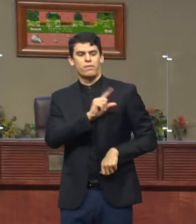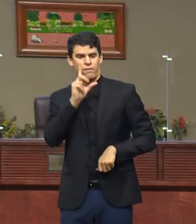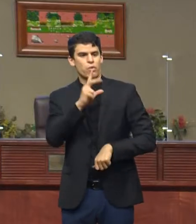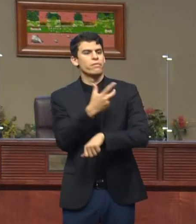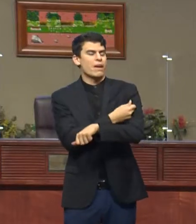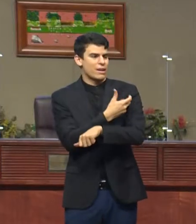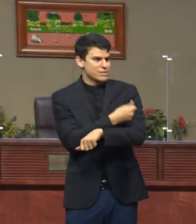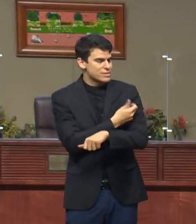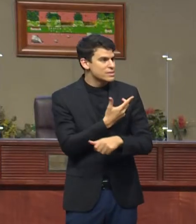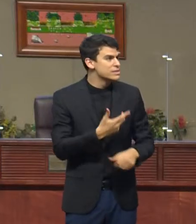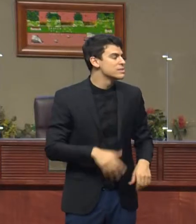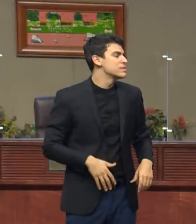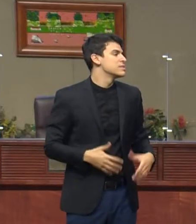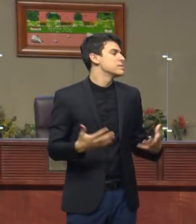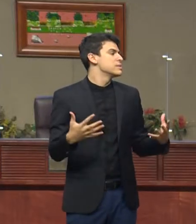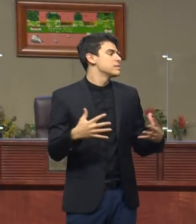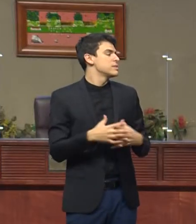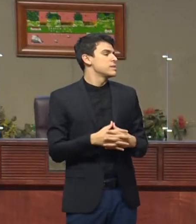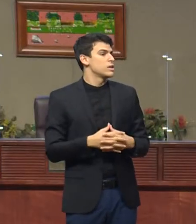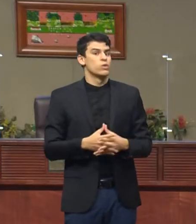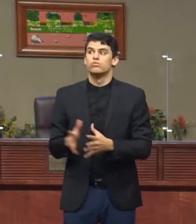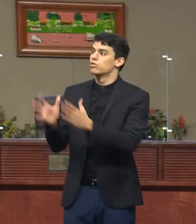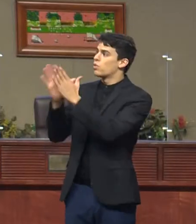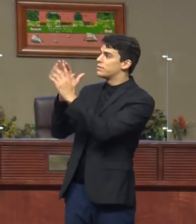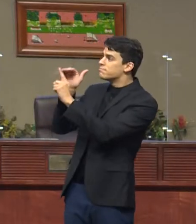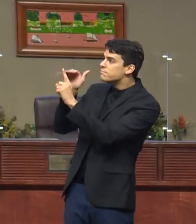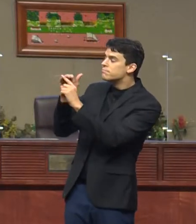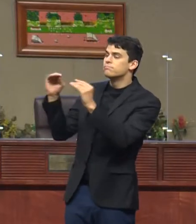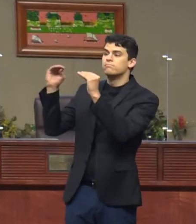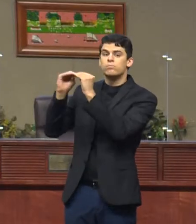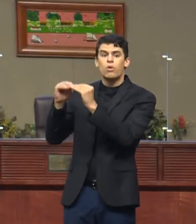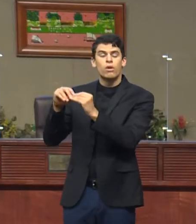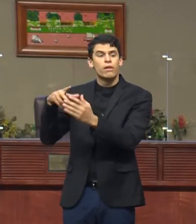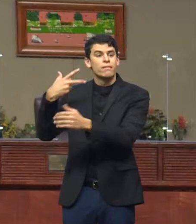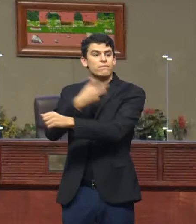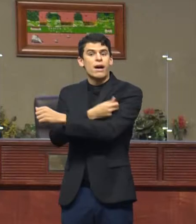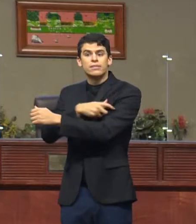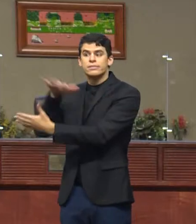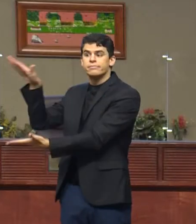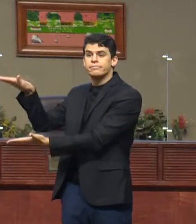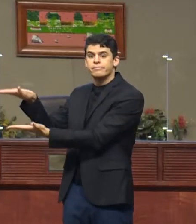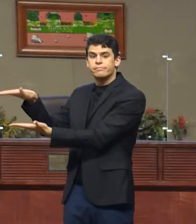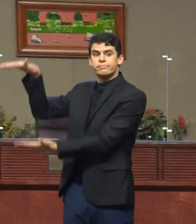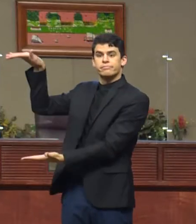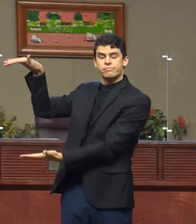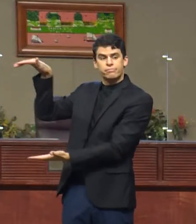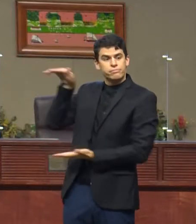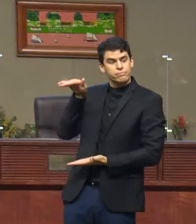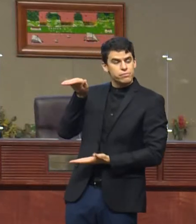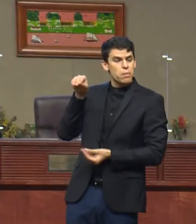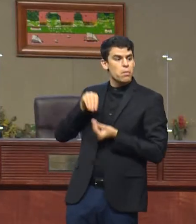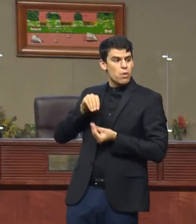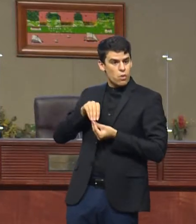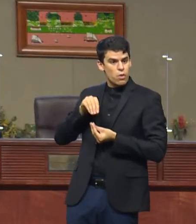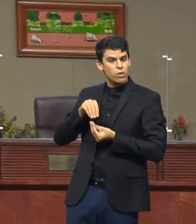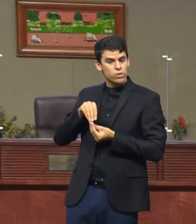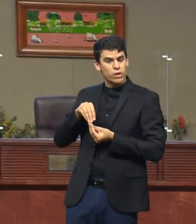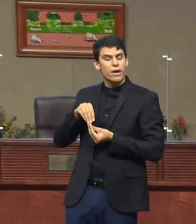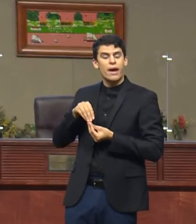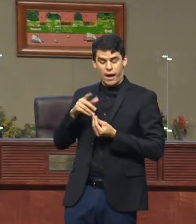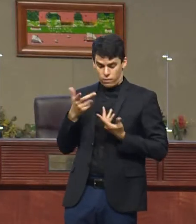by increasing, requesting an increase inventory and having a plan to be able to administer